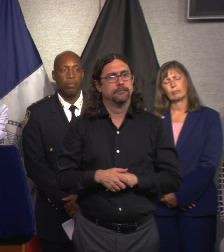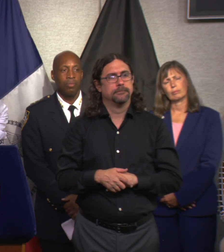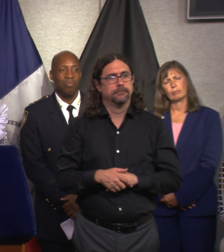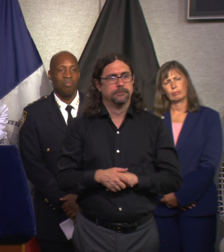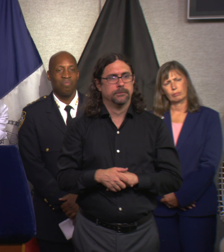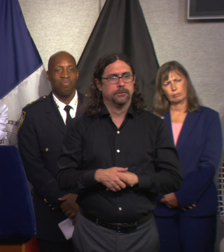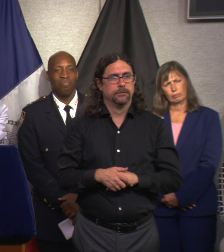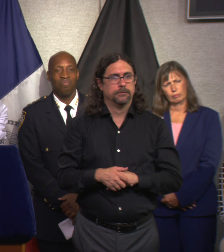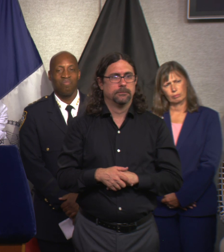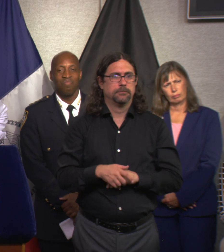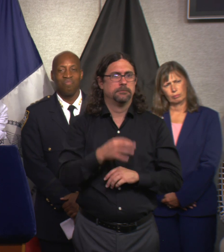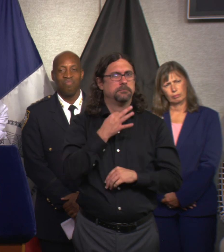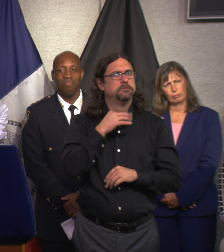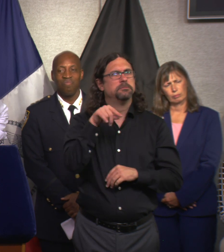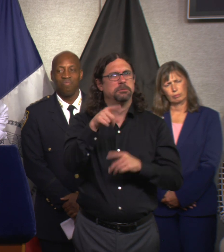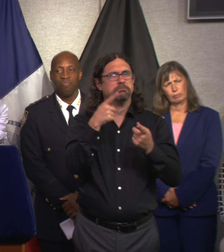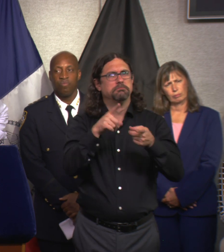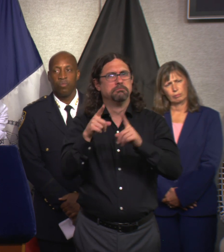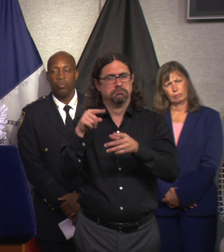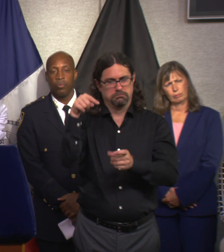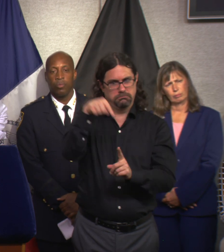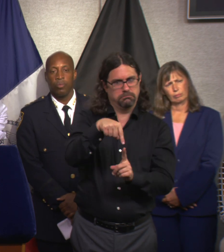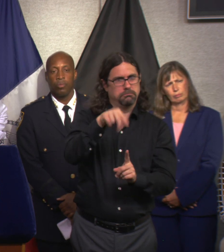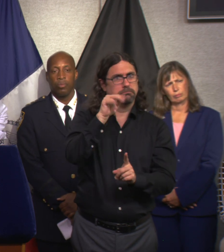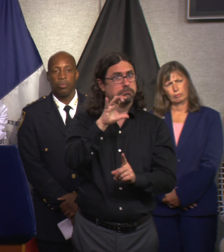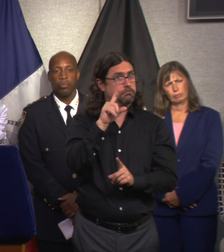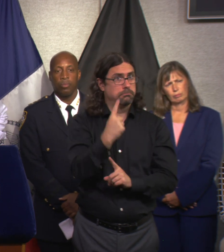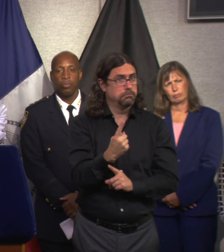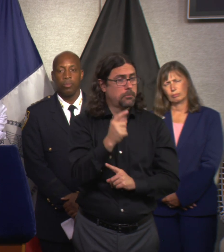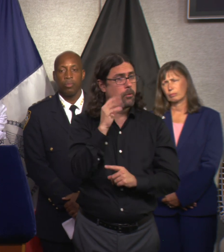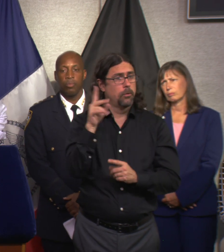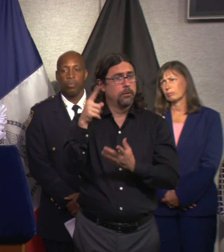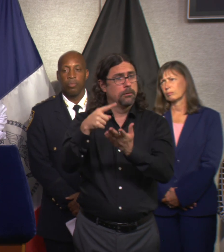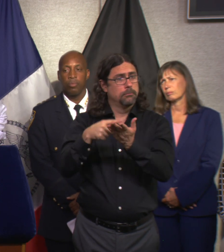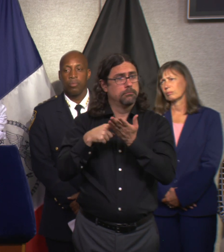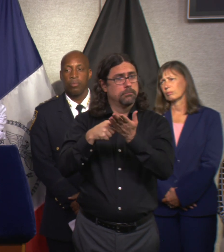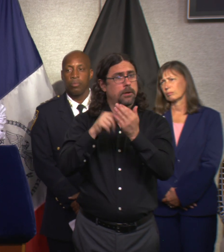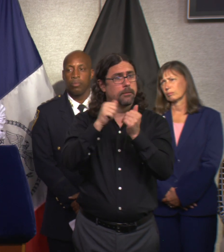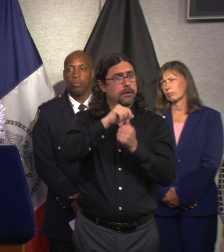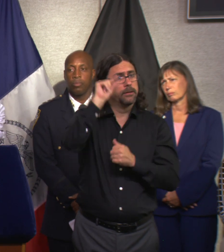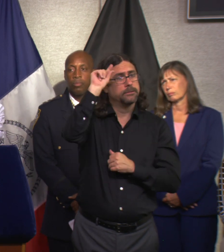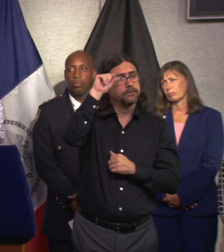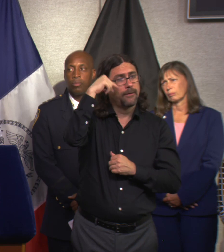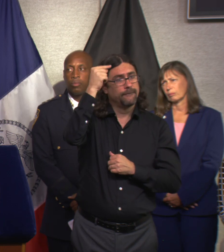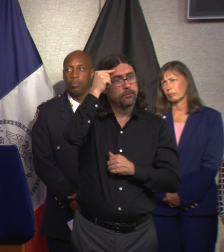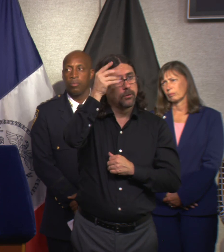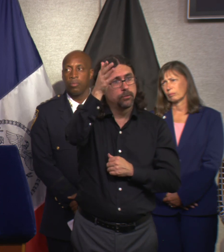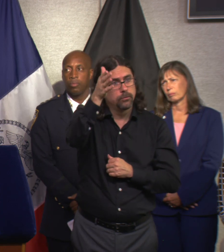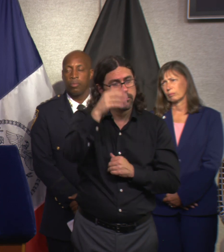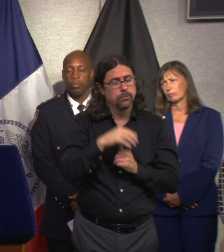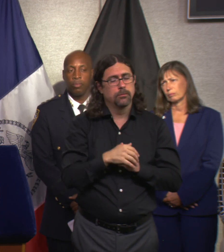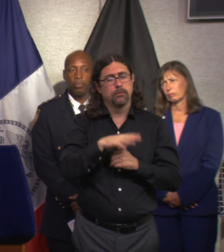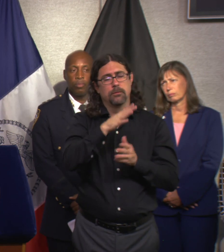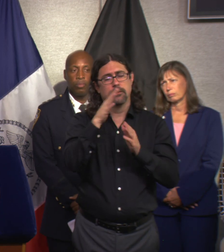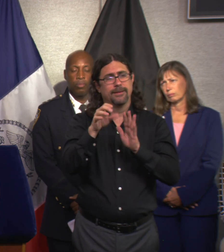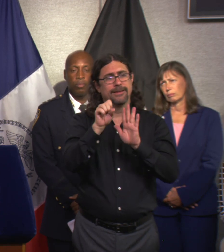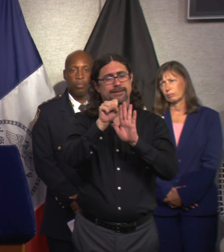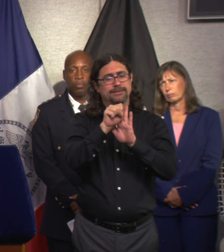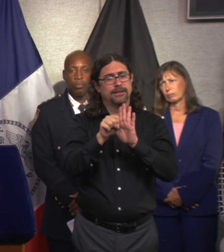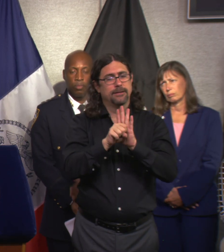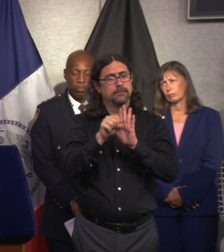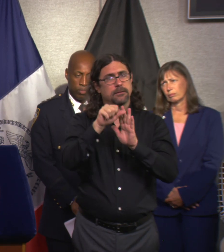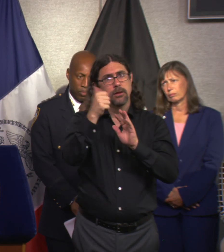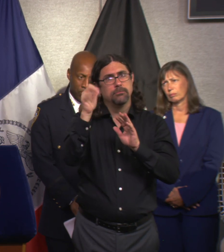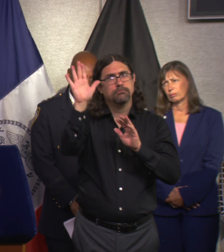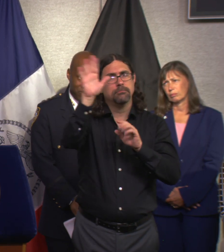some of these issues that will impact the grid and other statewide issues that we need to be aware of? We always coordinate with the state in